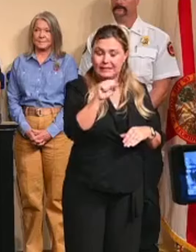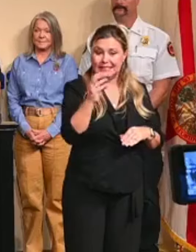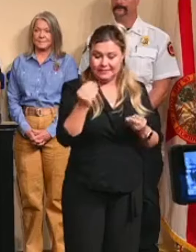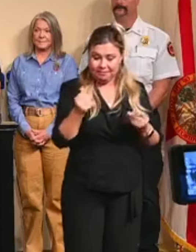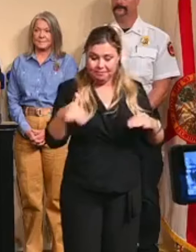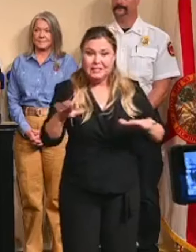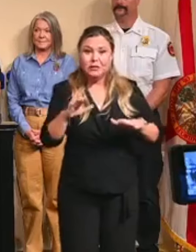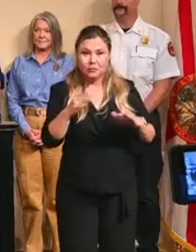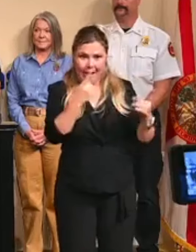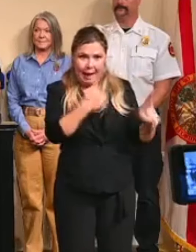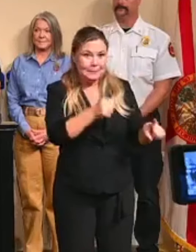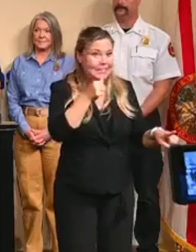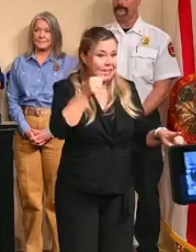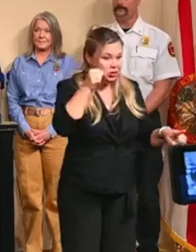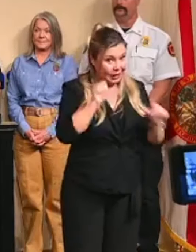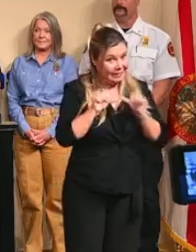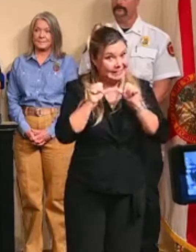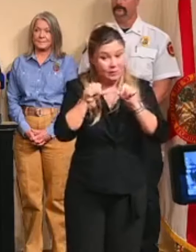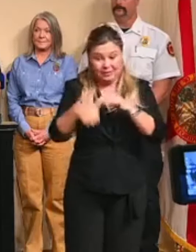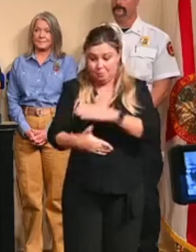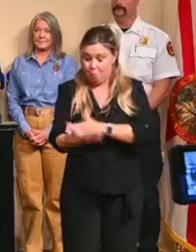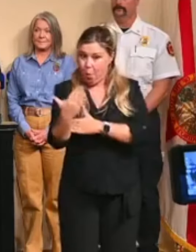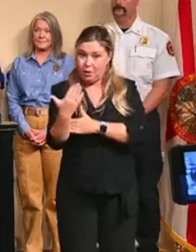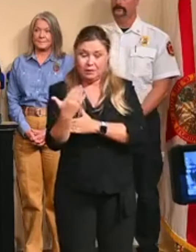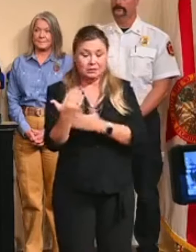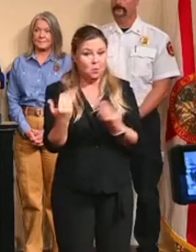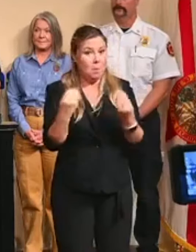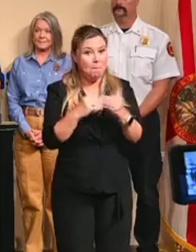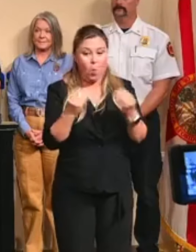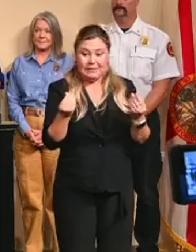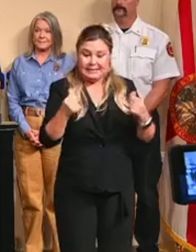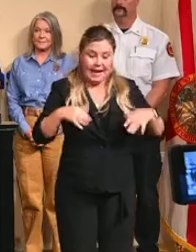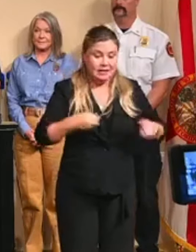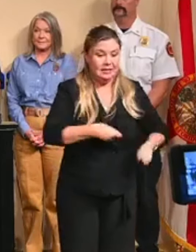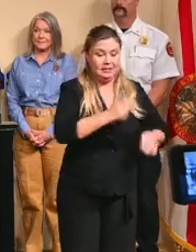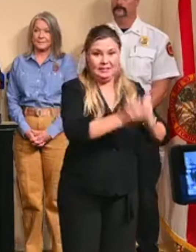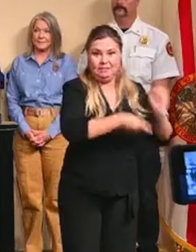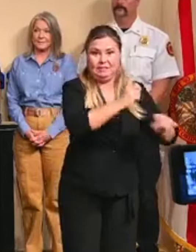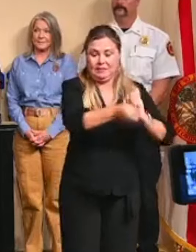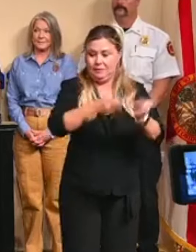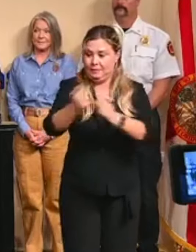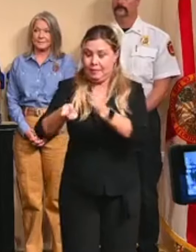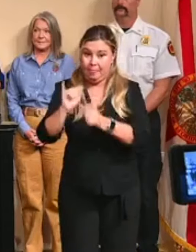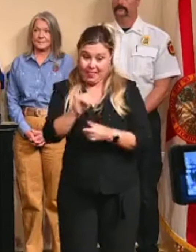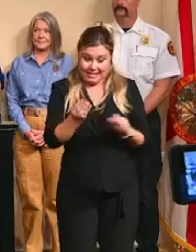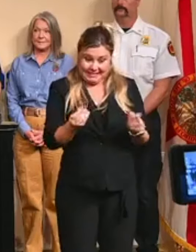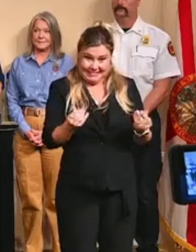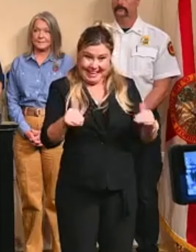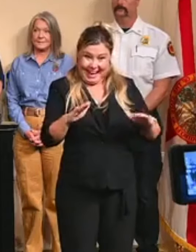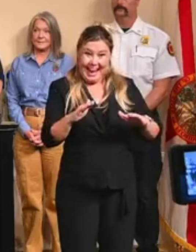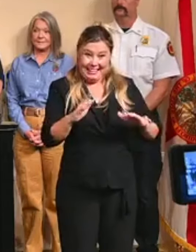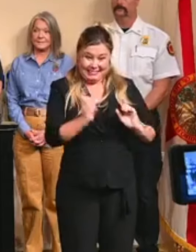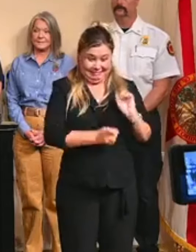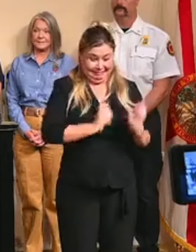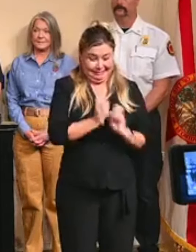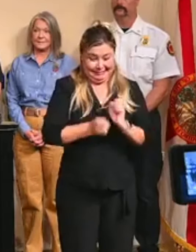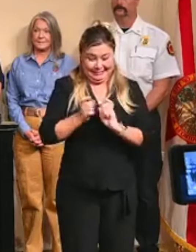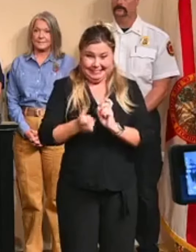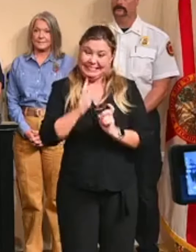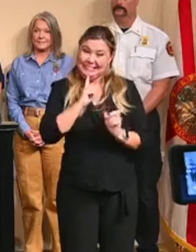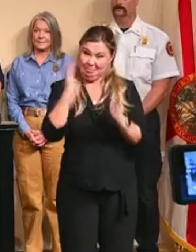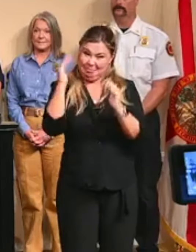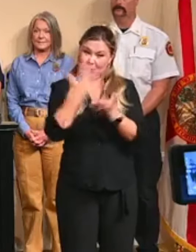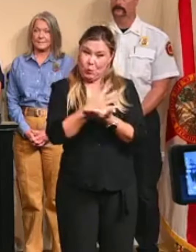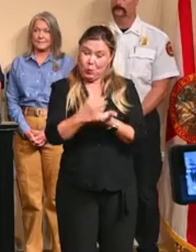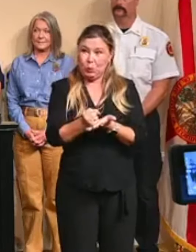yesterday. They continued this morning with another round of sand delivery. That sand, at the current rate that it is being used, is